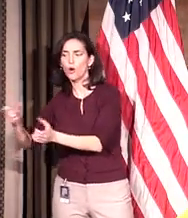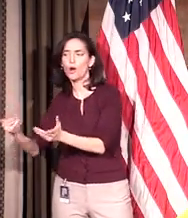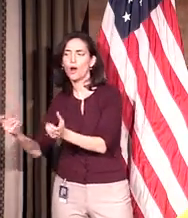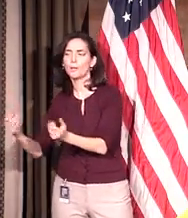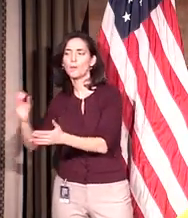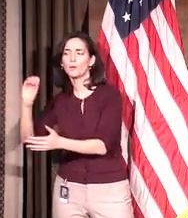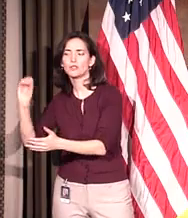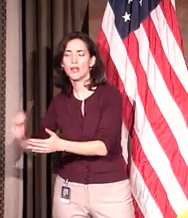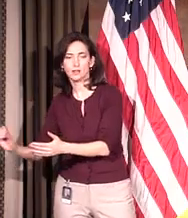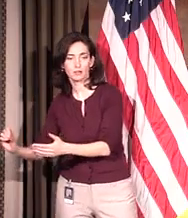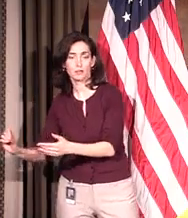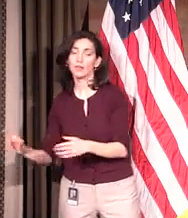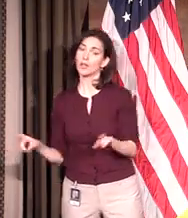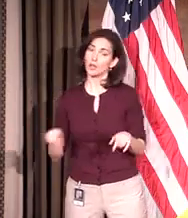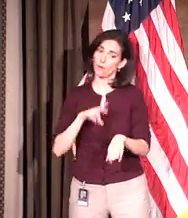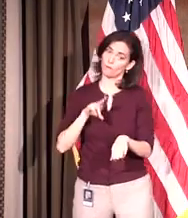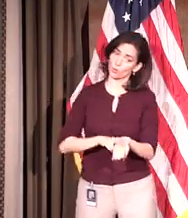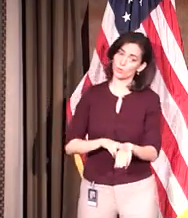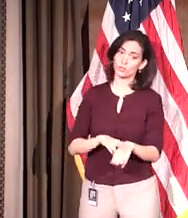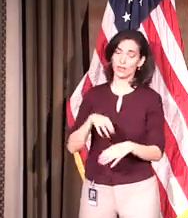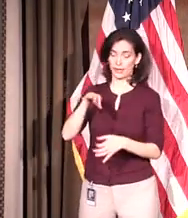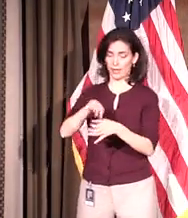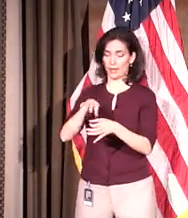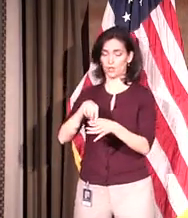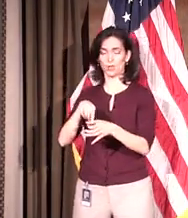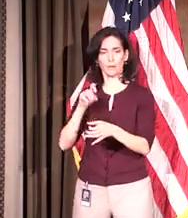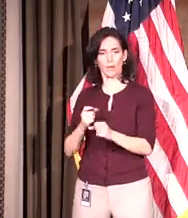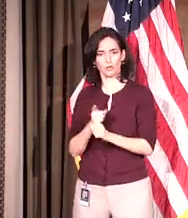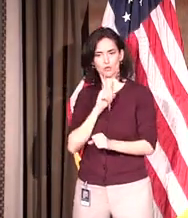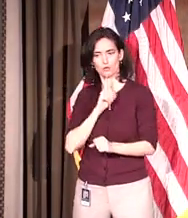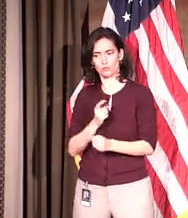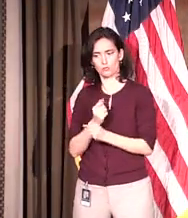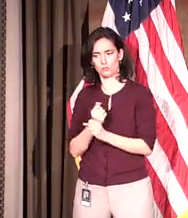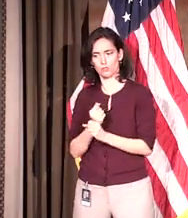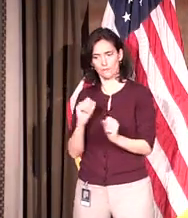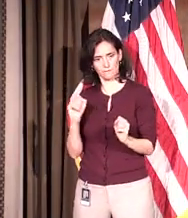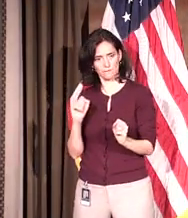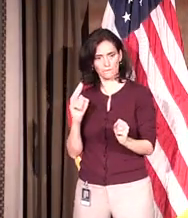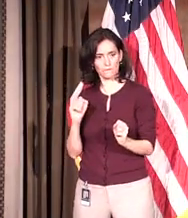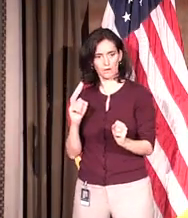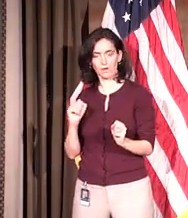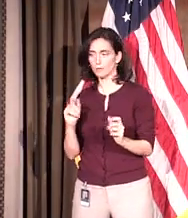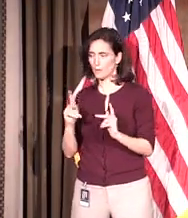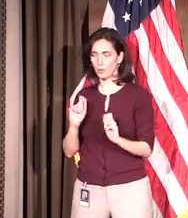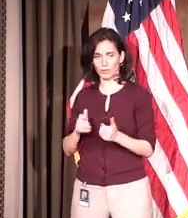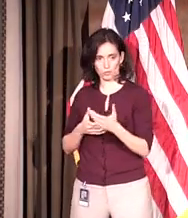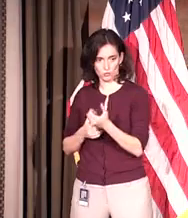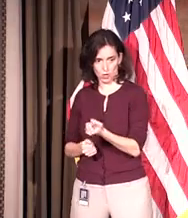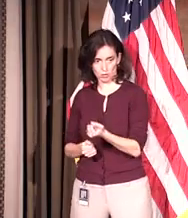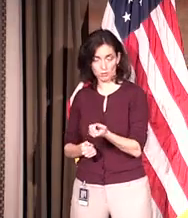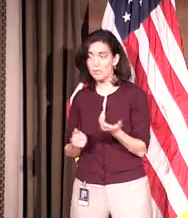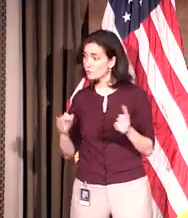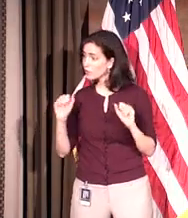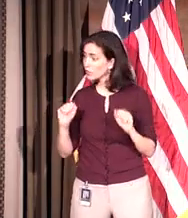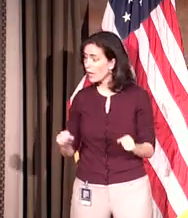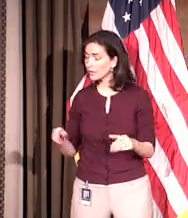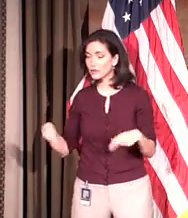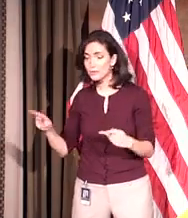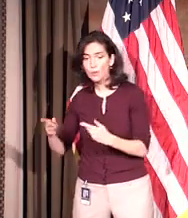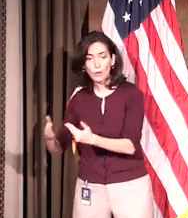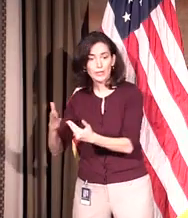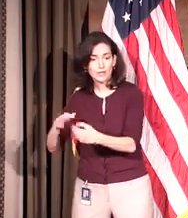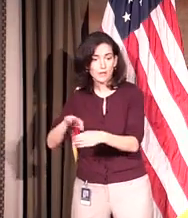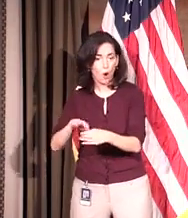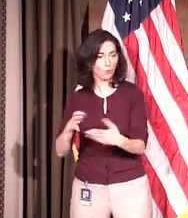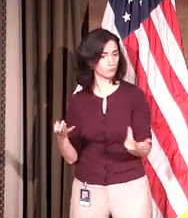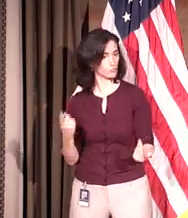integrity of our elections so that people can have confidence. But if we can do that and make it more convenient for voters, then I think that's